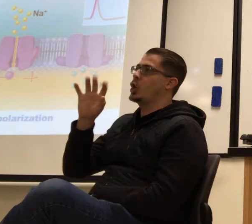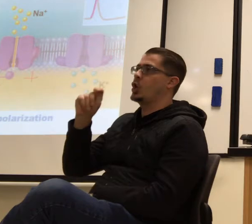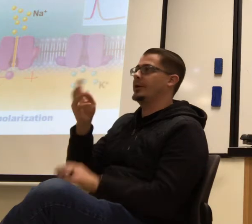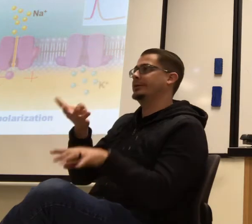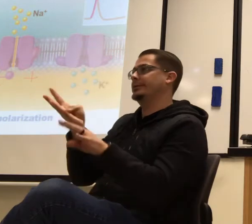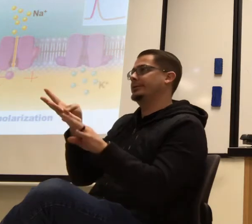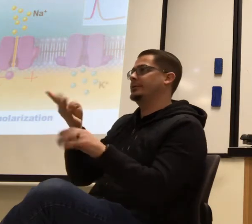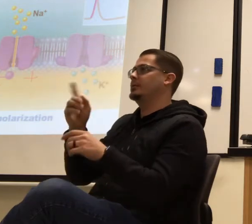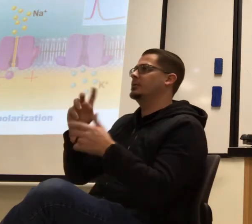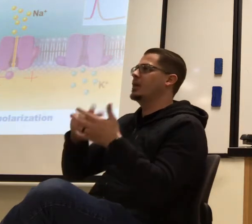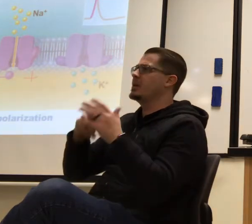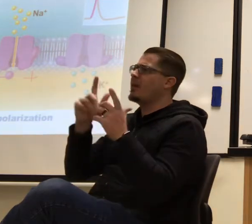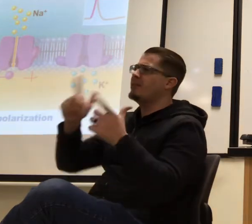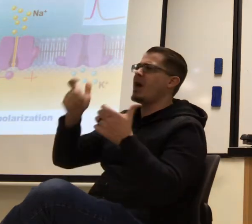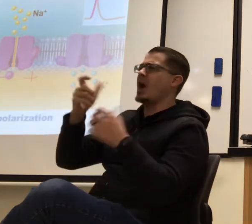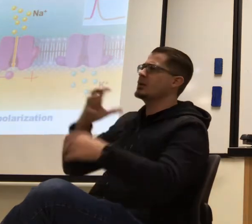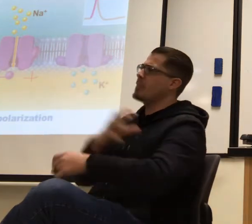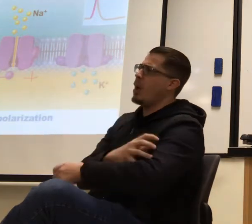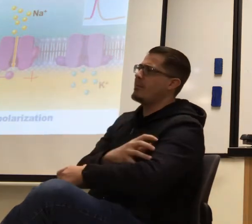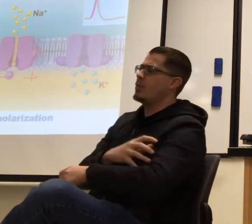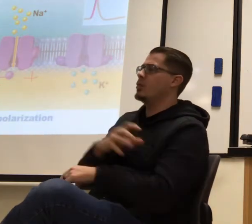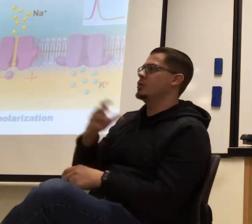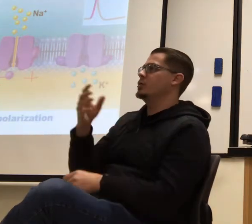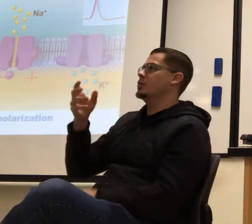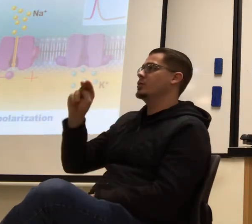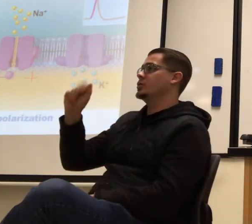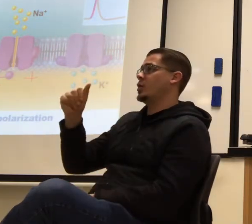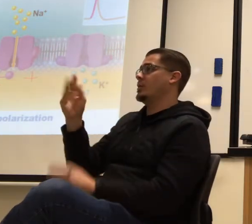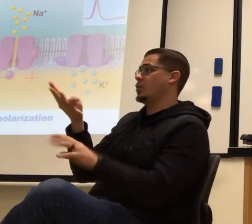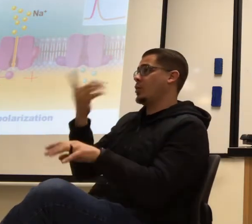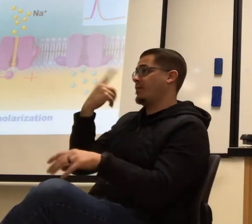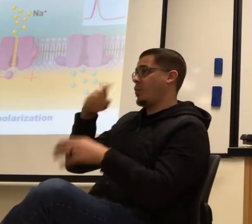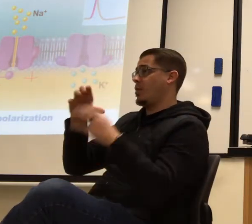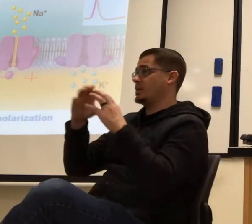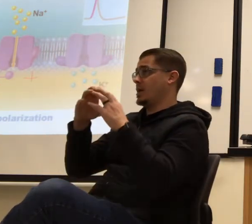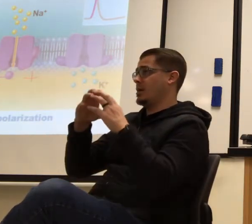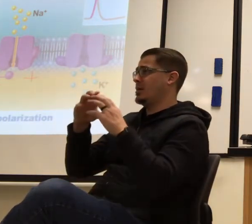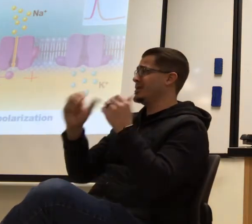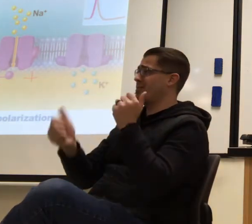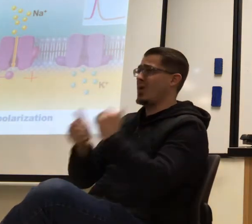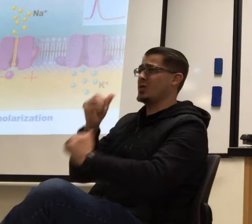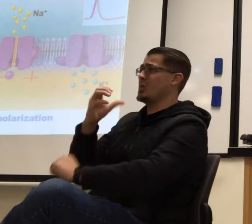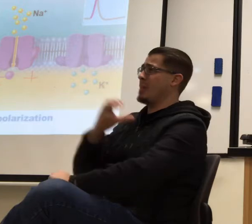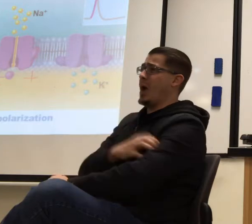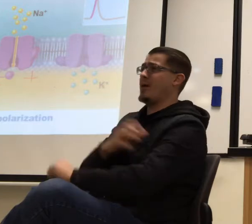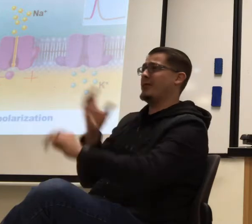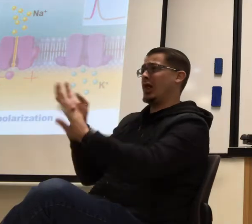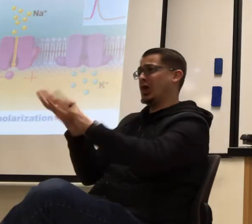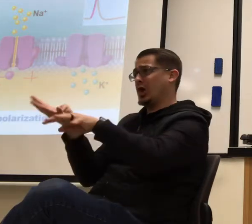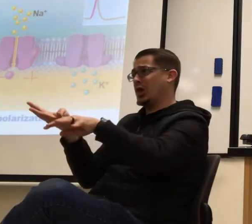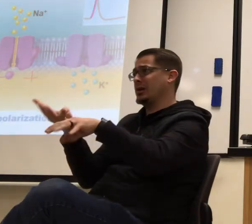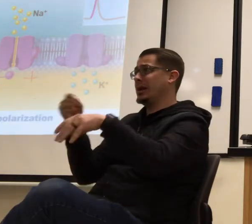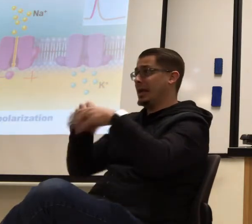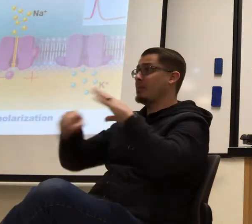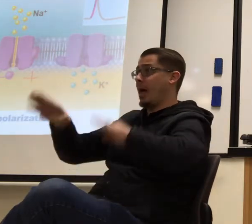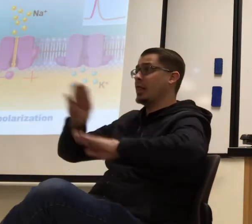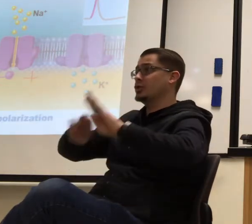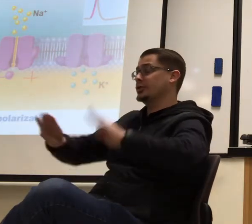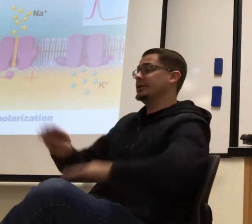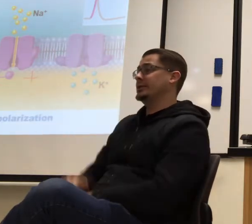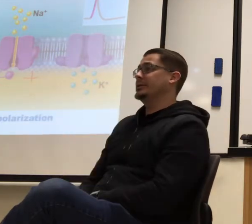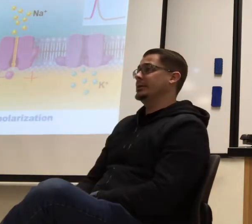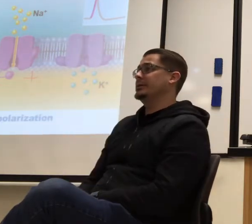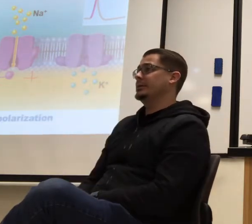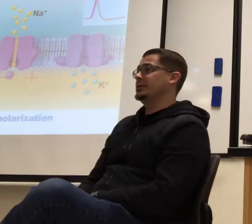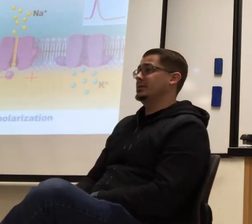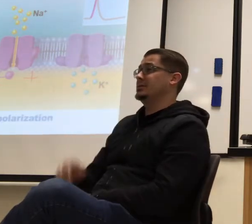means fast and powerful. The sodium current for the cell is the most powerful current in biology.